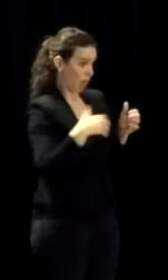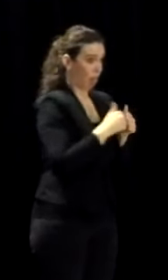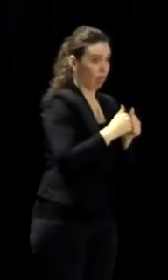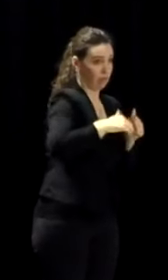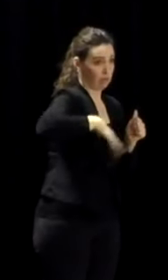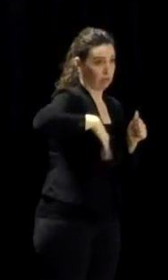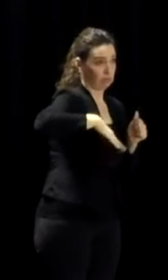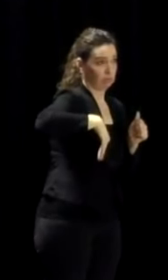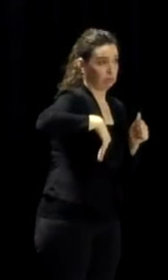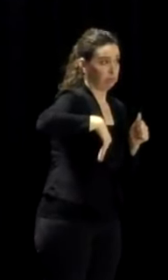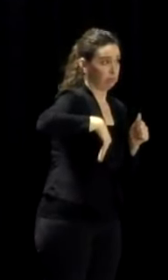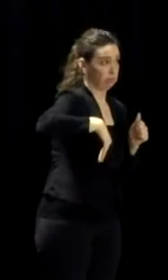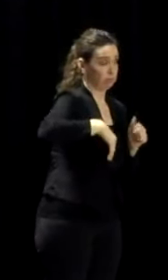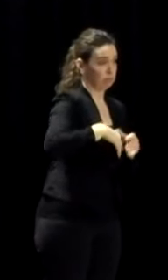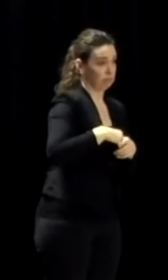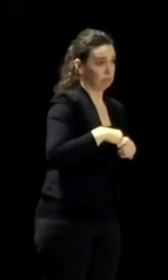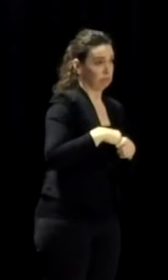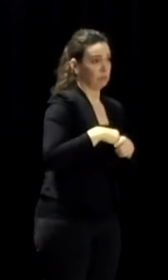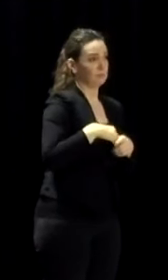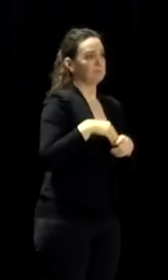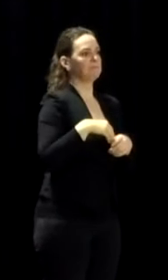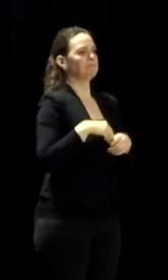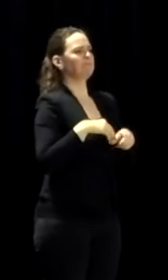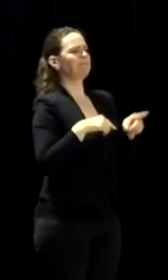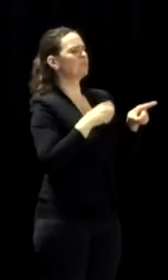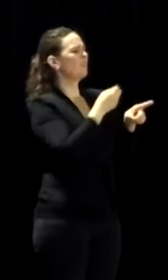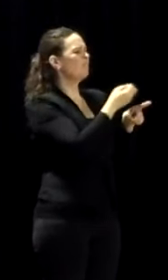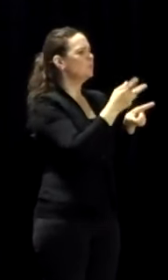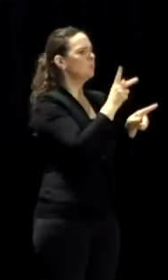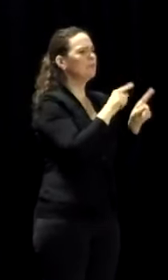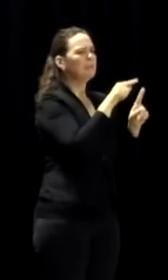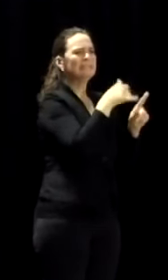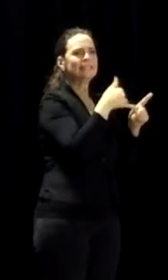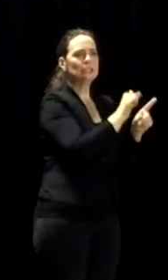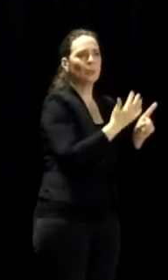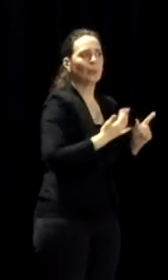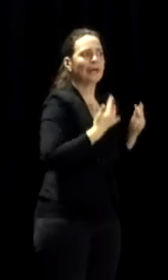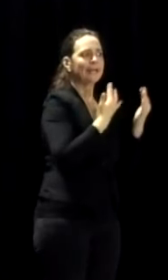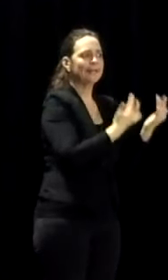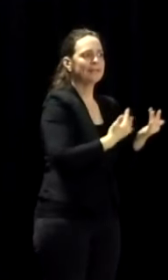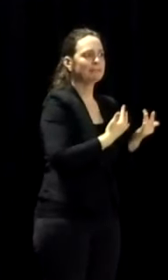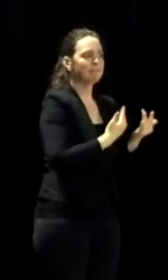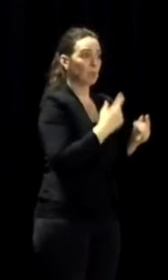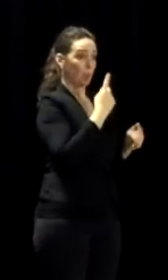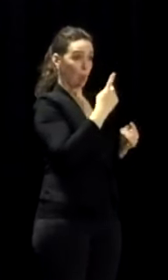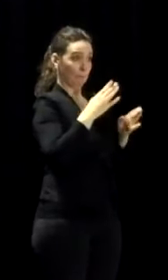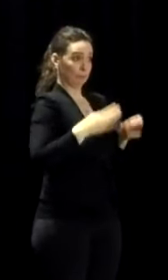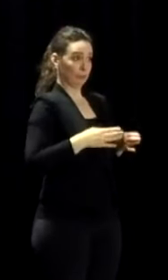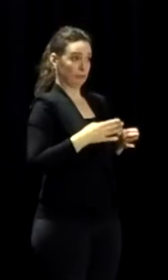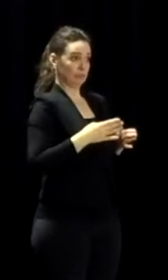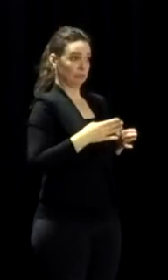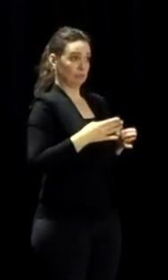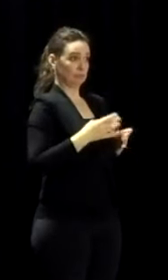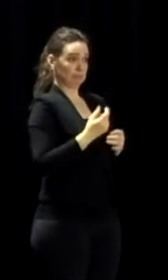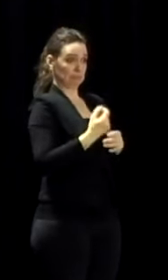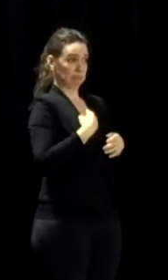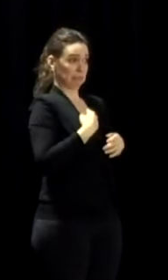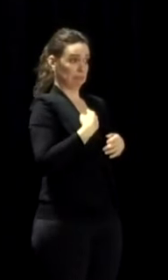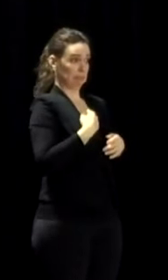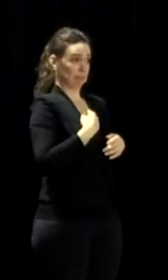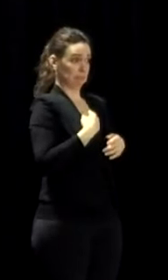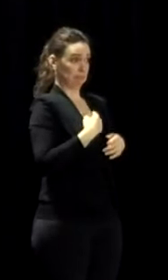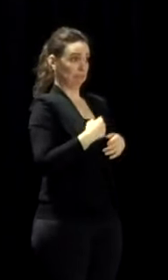who are waiting. And I got a very specific question from one who wants to know, if she goes